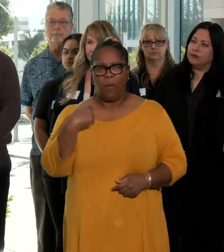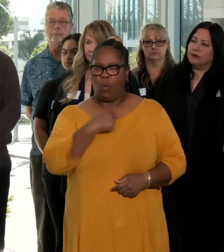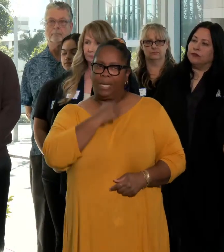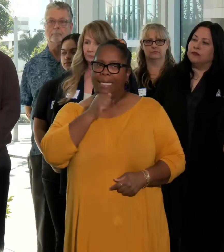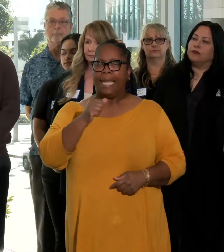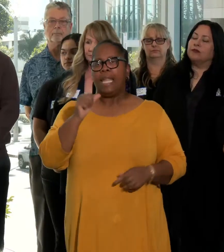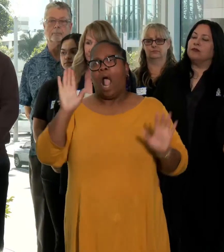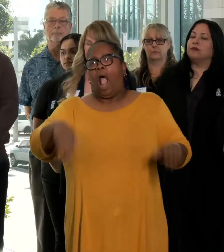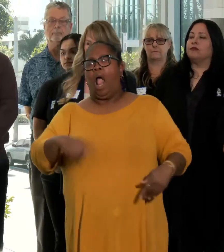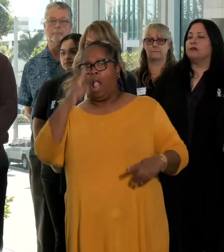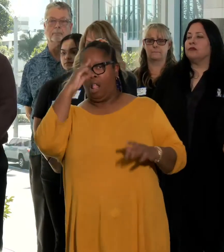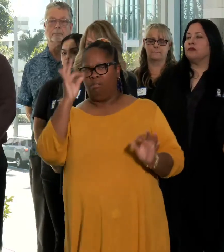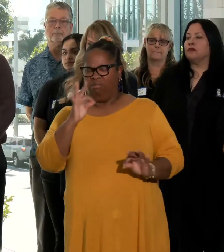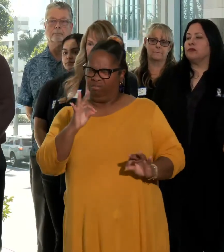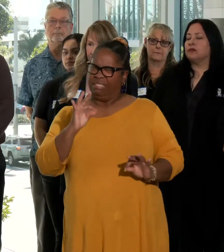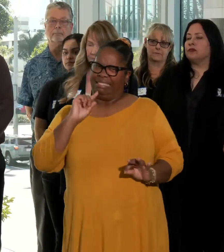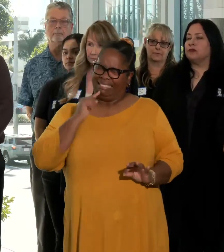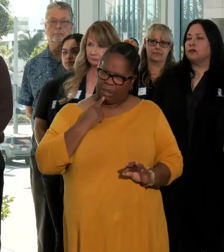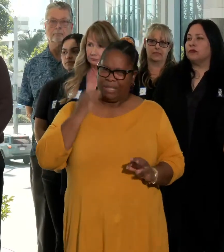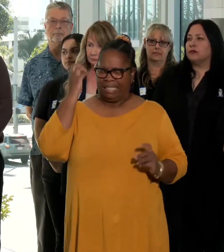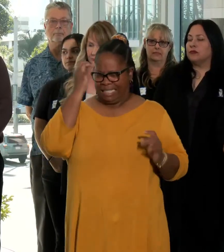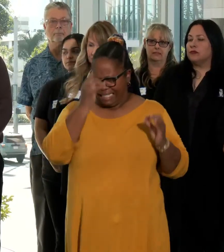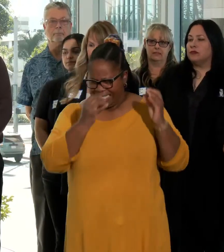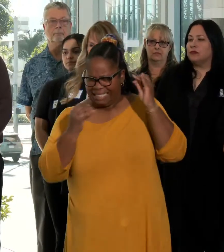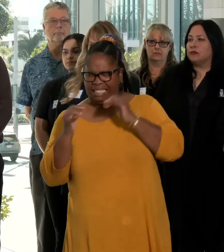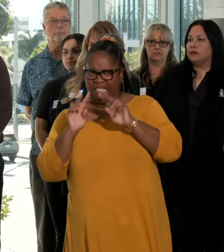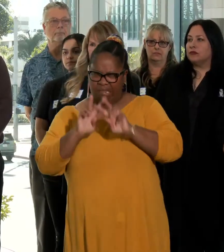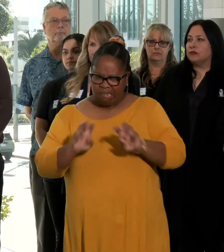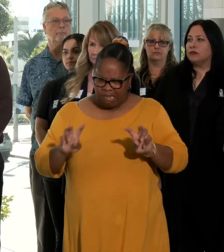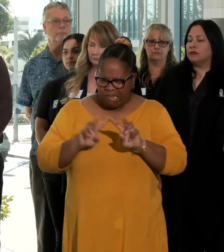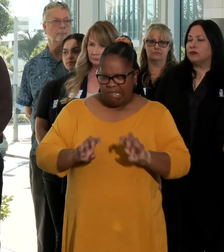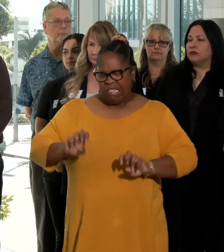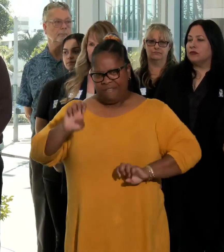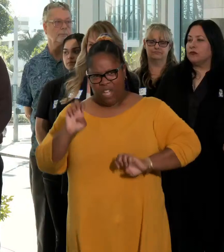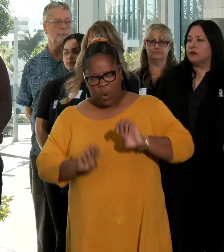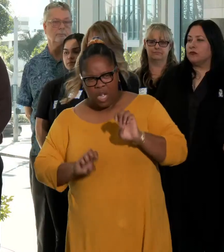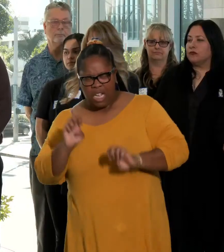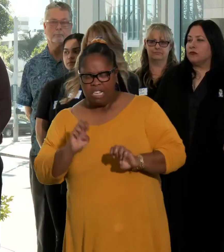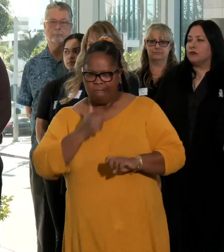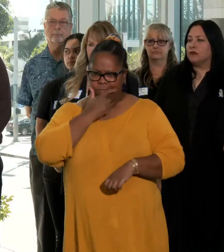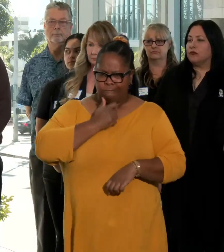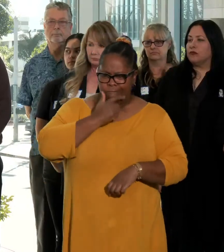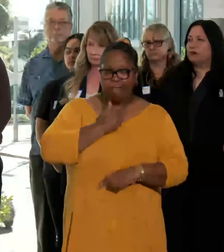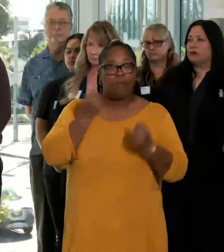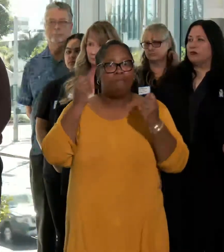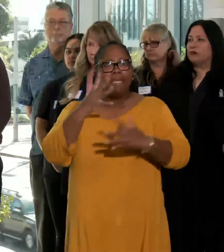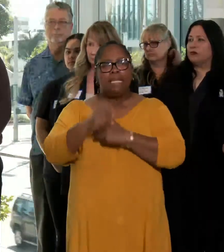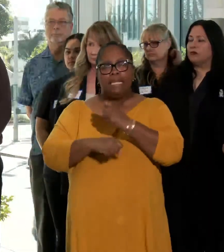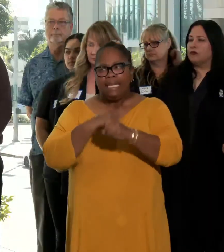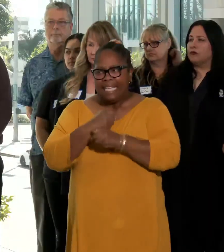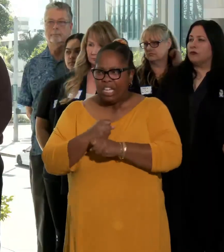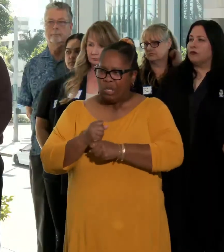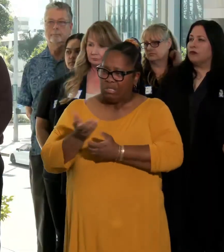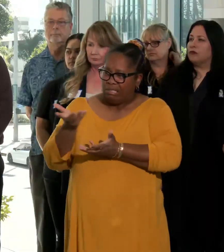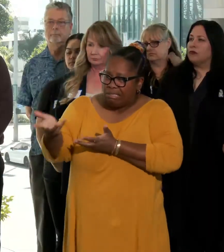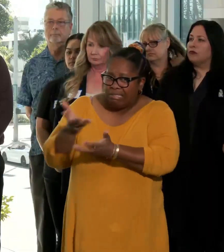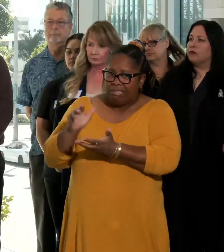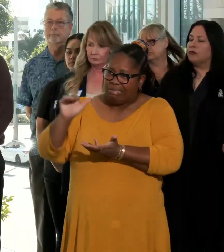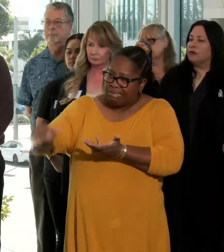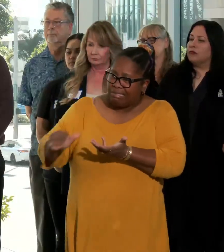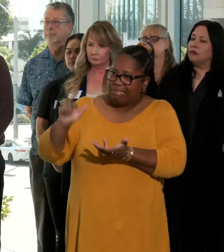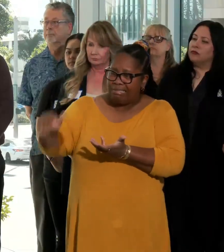lightly. This action comes after extensive, careful evaluation and after years of diligently trying to work